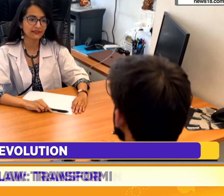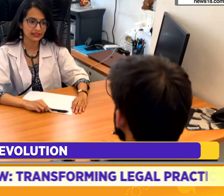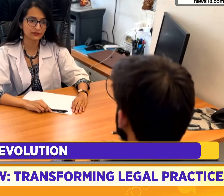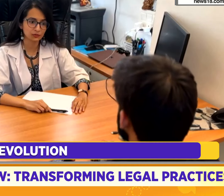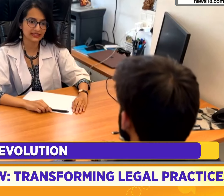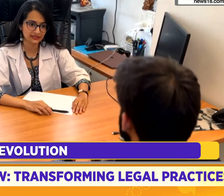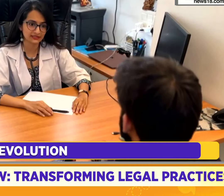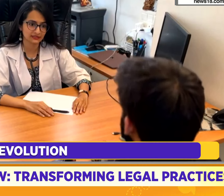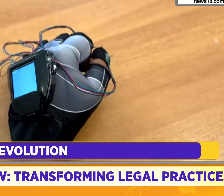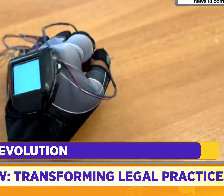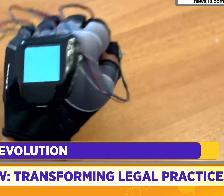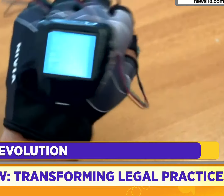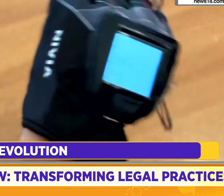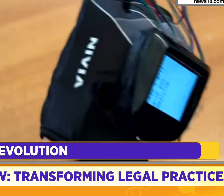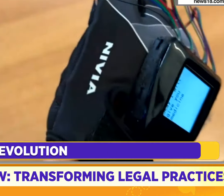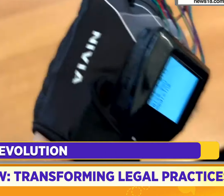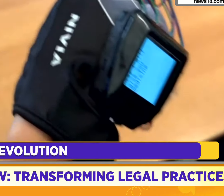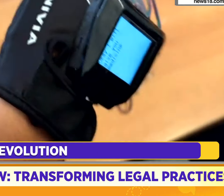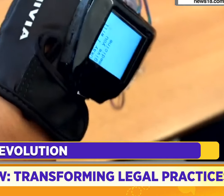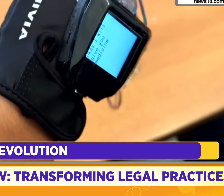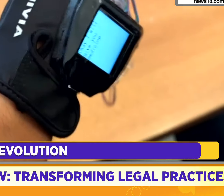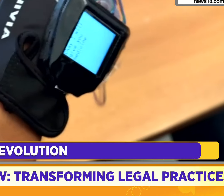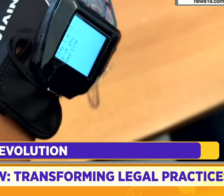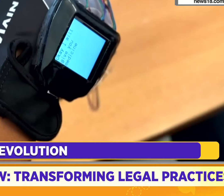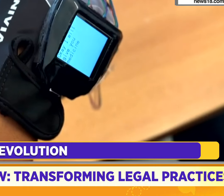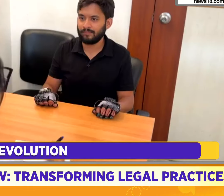Okay, I will give you medicine.